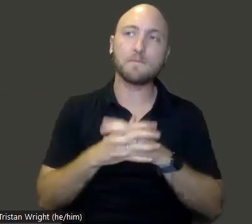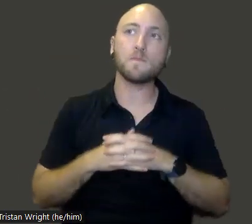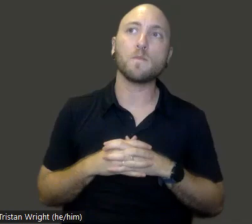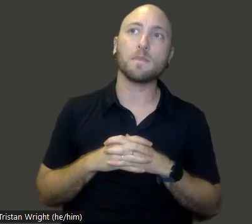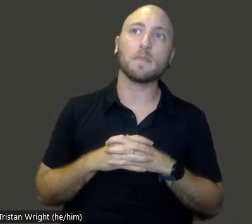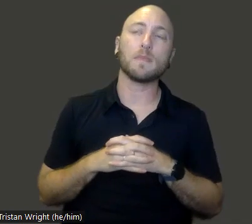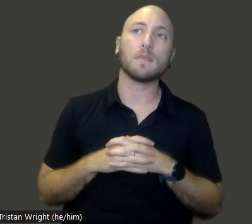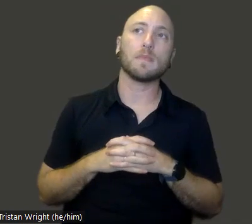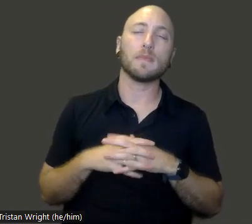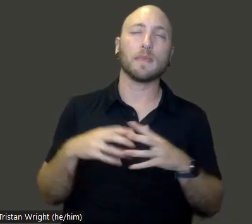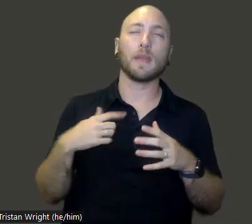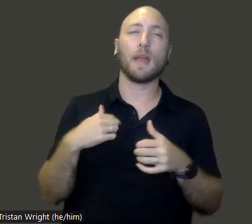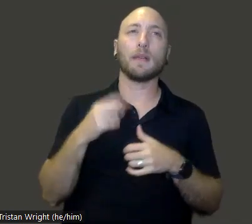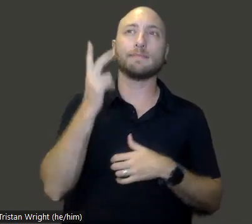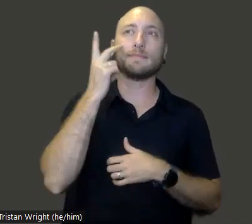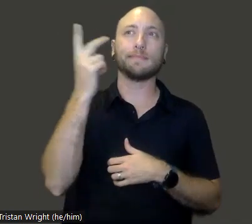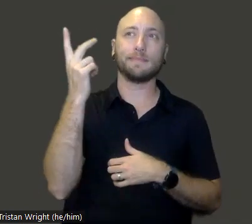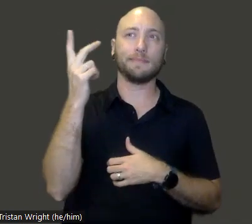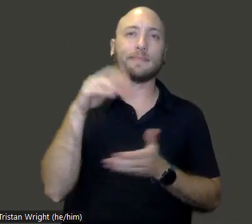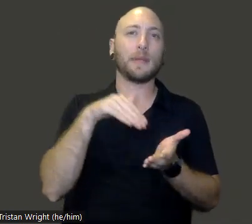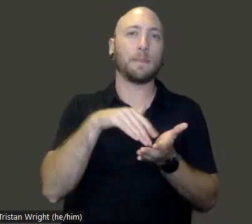being in middle school, and my dad,